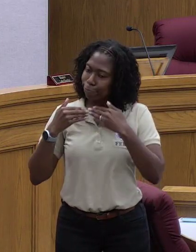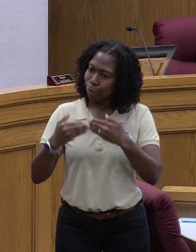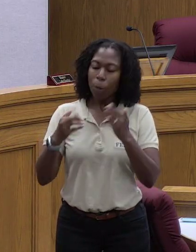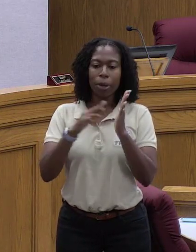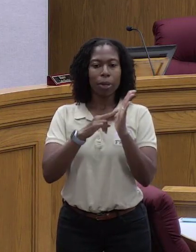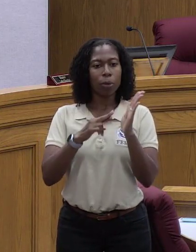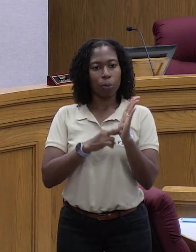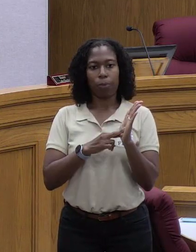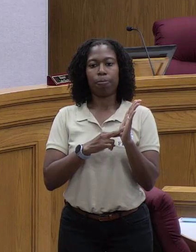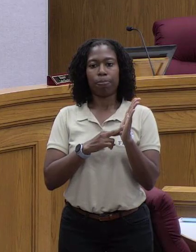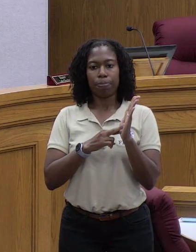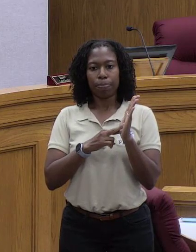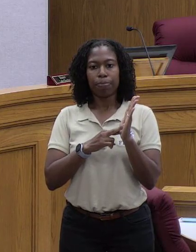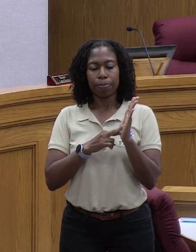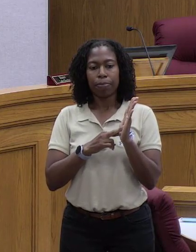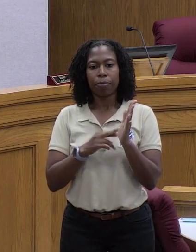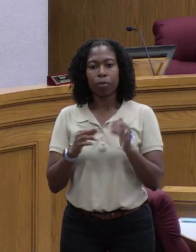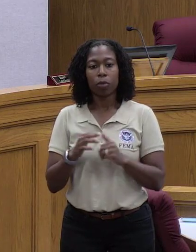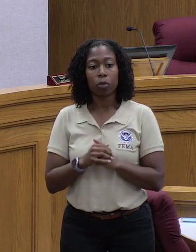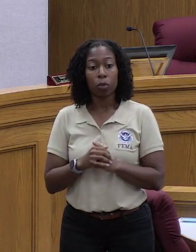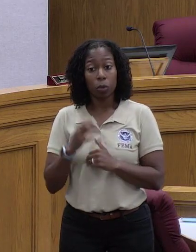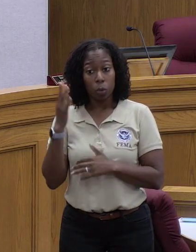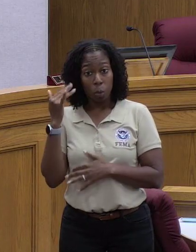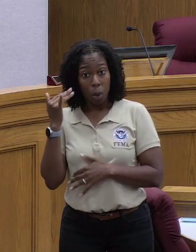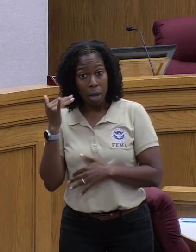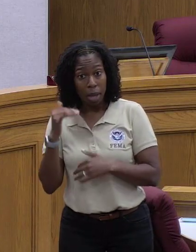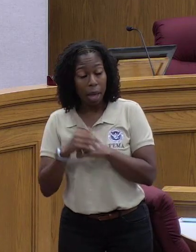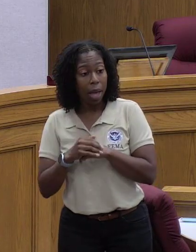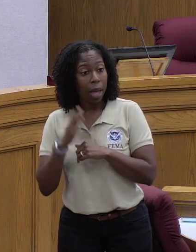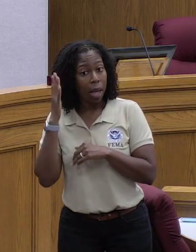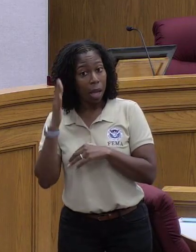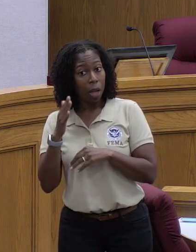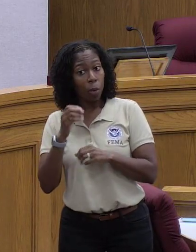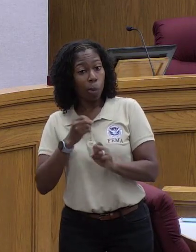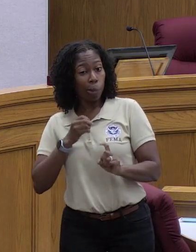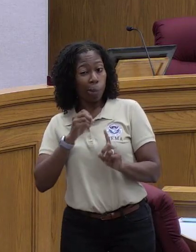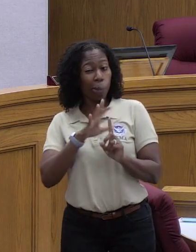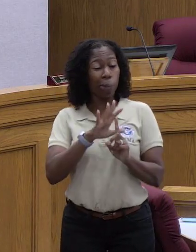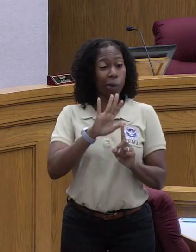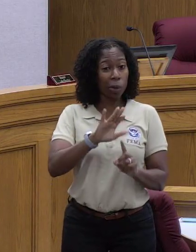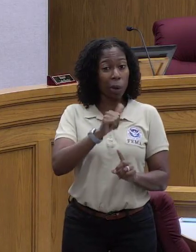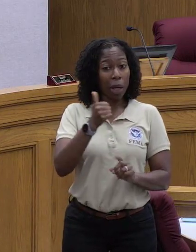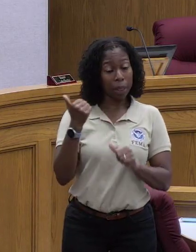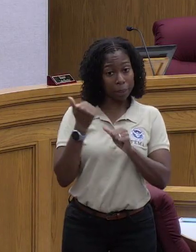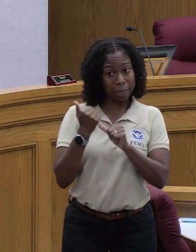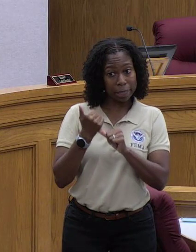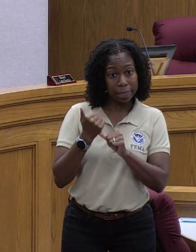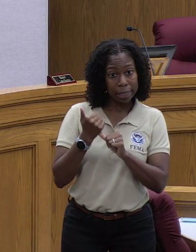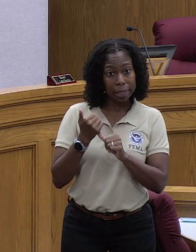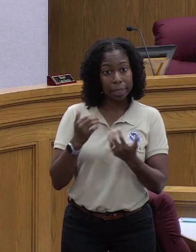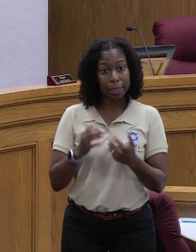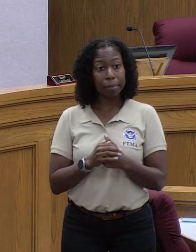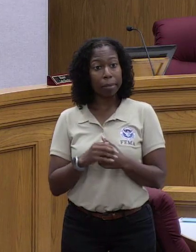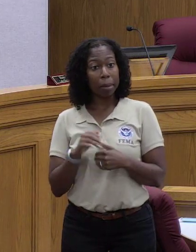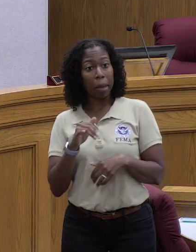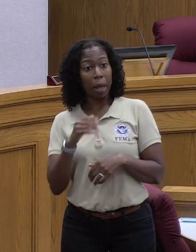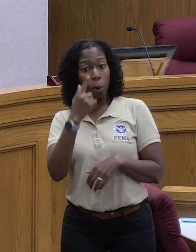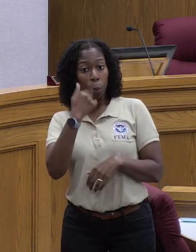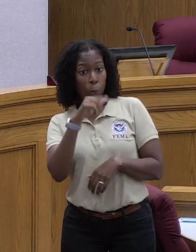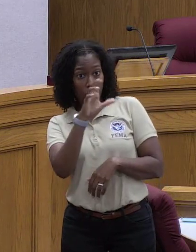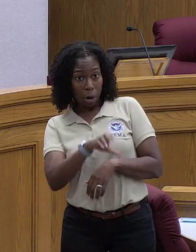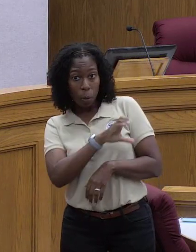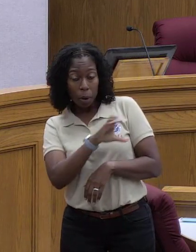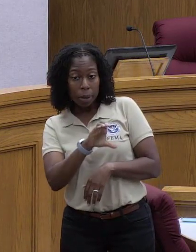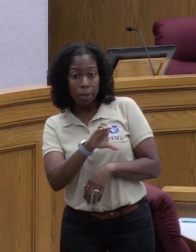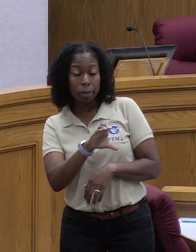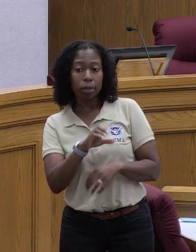the system. It affects other aid as well as FEMA, like maybe Red Cross and some other agencies, so we